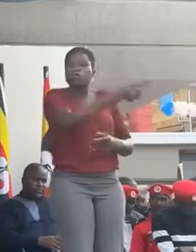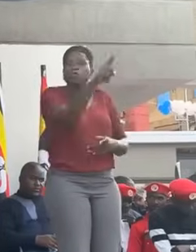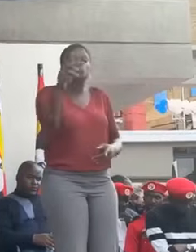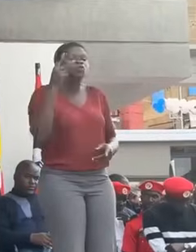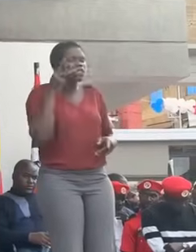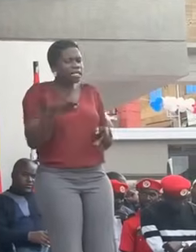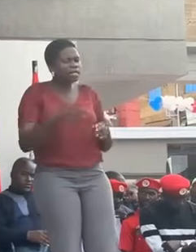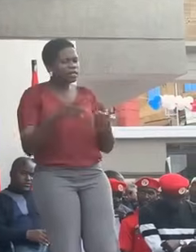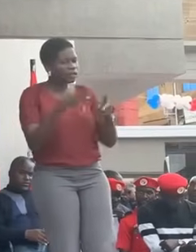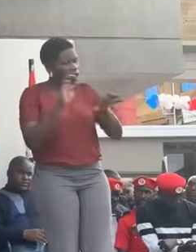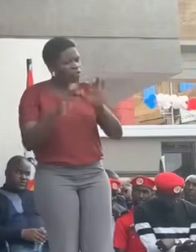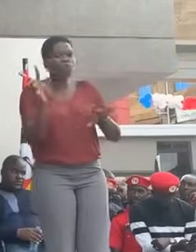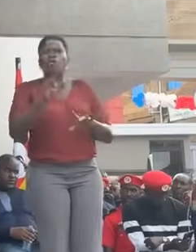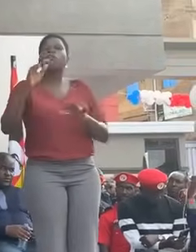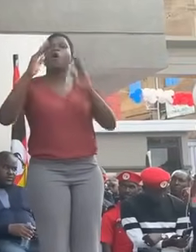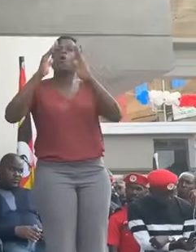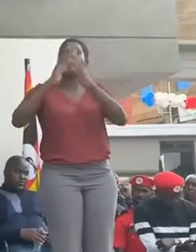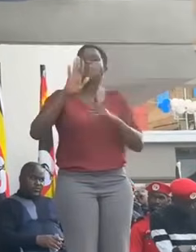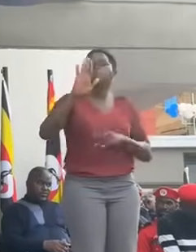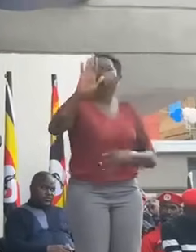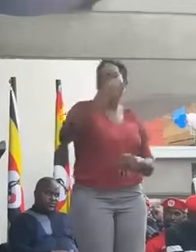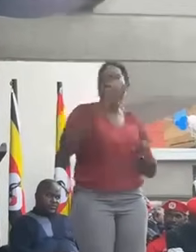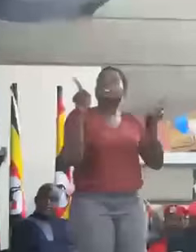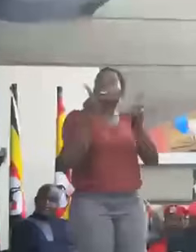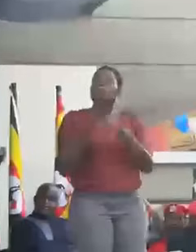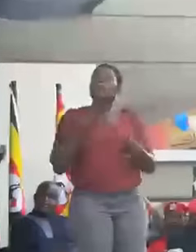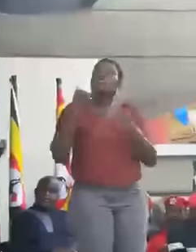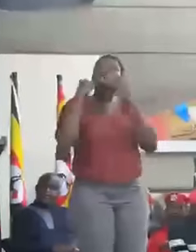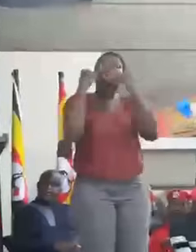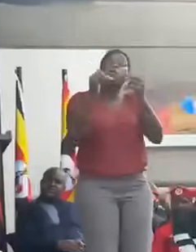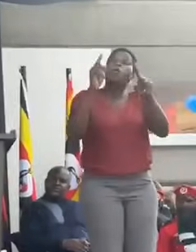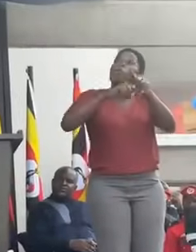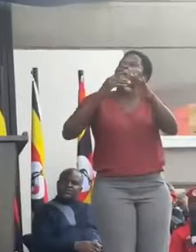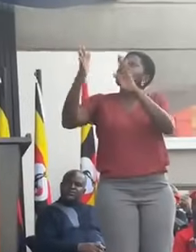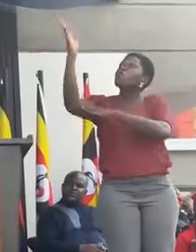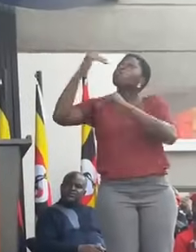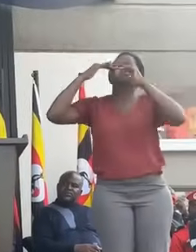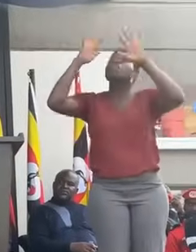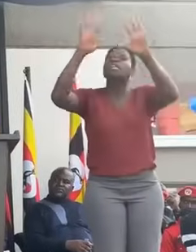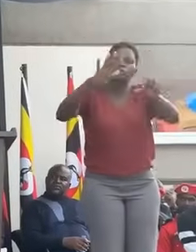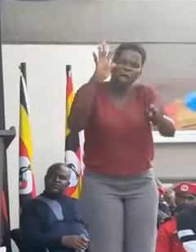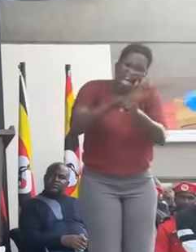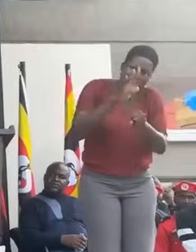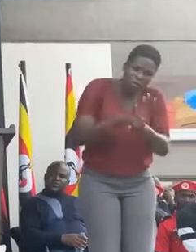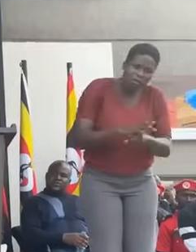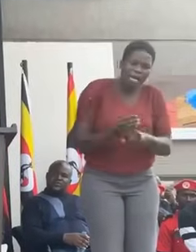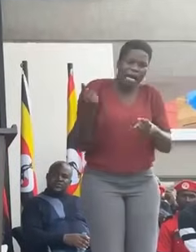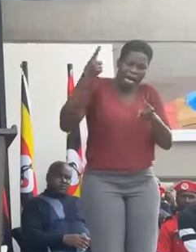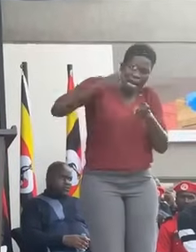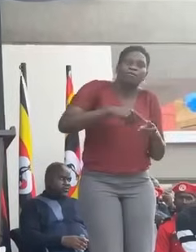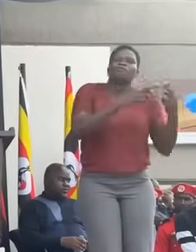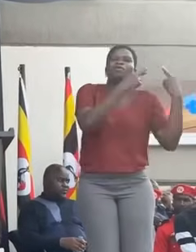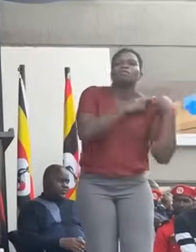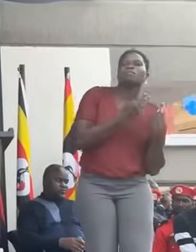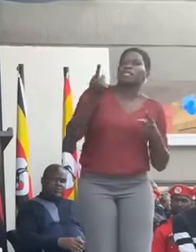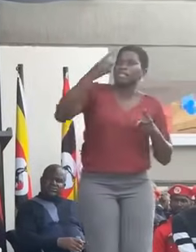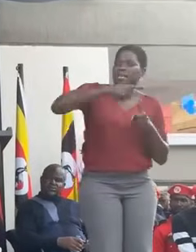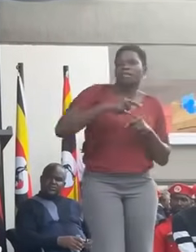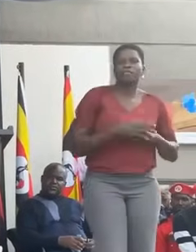mulabe wonge wamwe but most importantly njagala manye ti Katonda gwawe ebingi atamuwa obuvunaanyizibwa bungi.